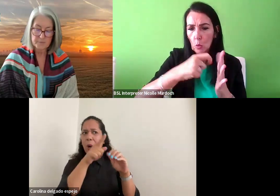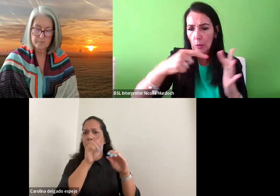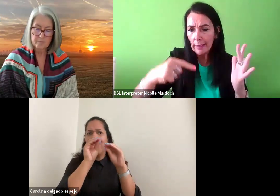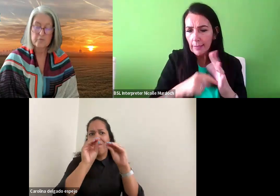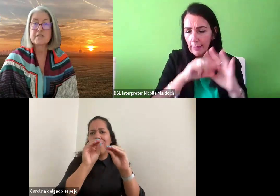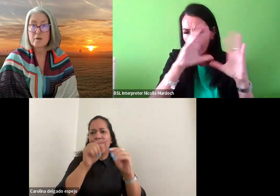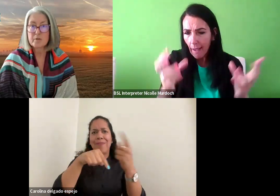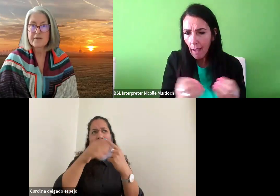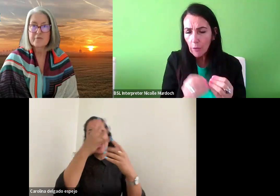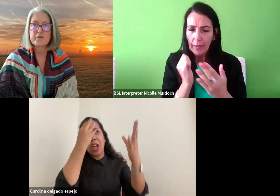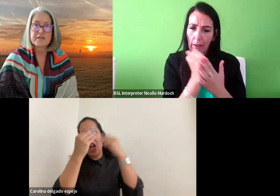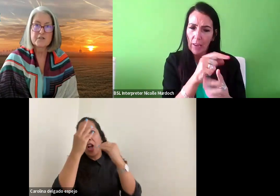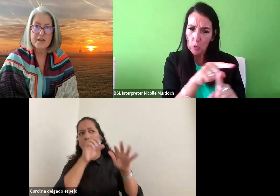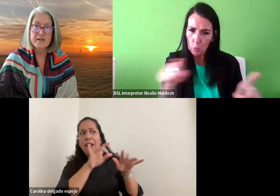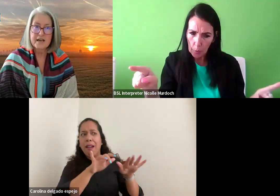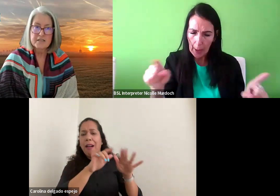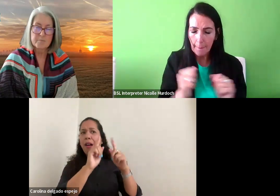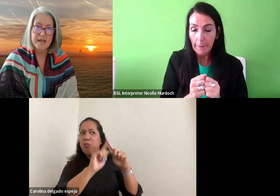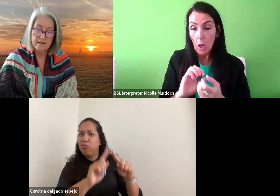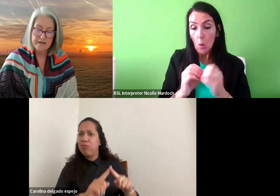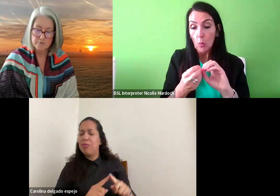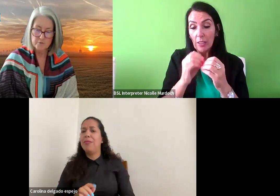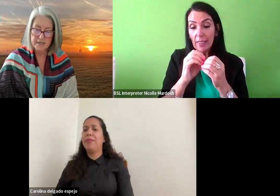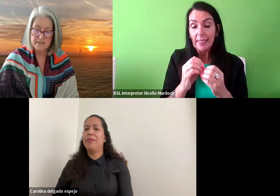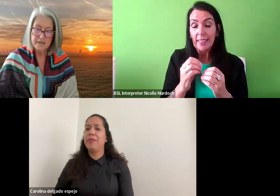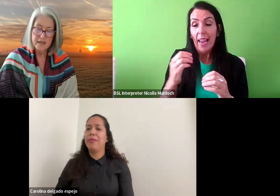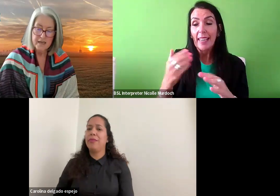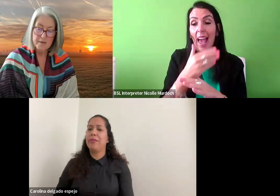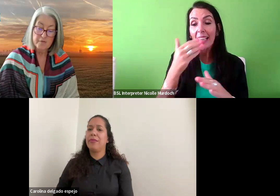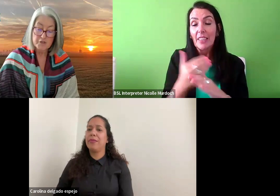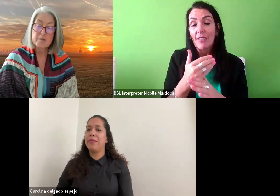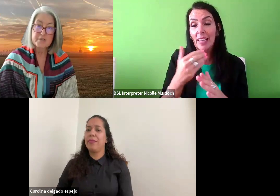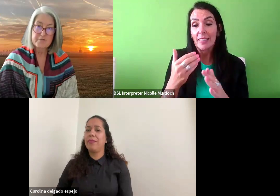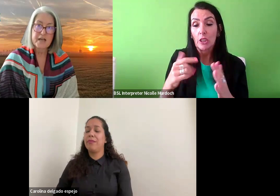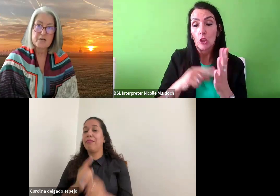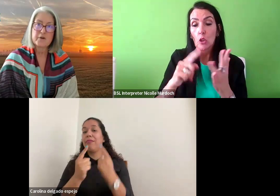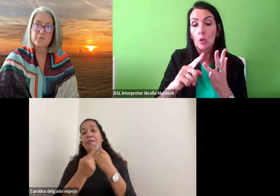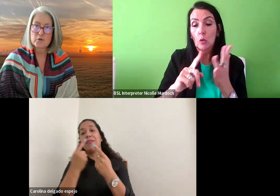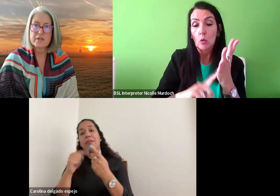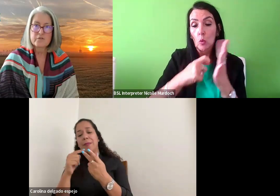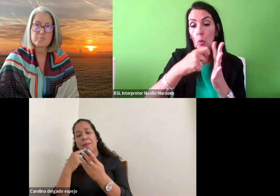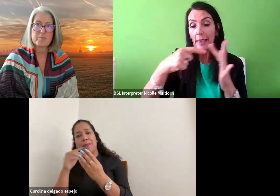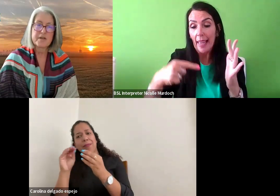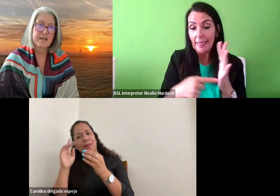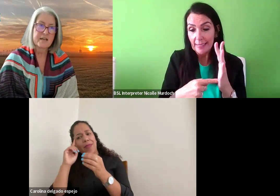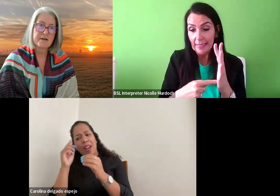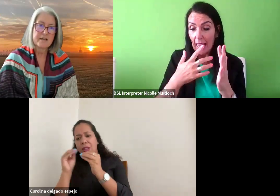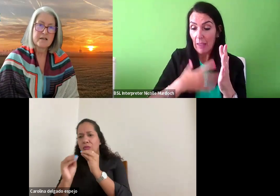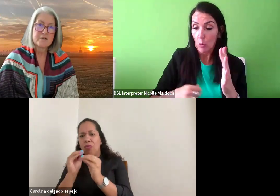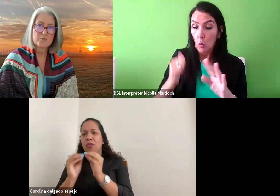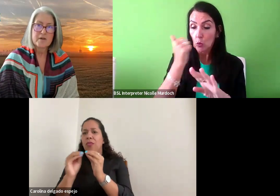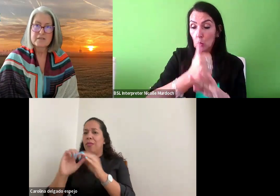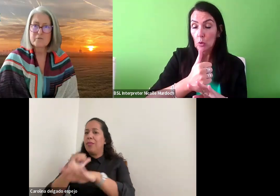advice. For example, we have created a gender equitable AI toolkit, which helps anyone wanting to implement